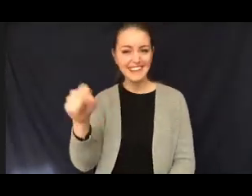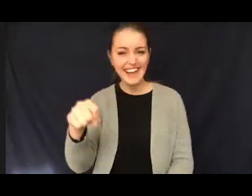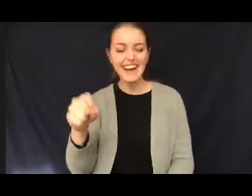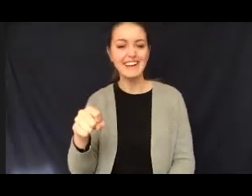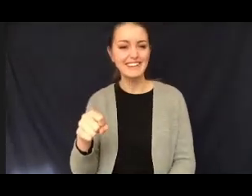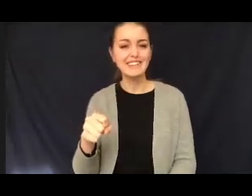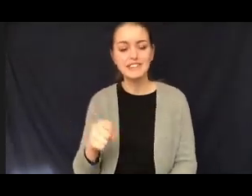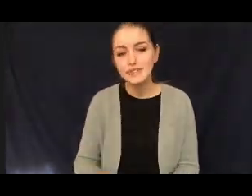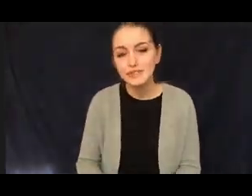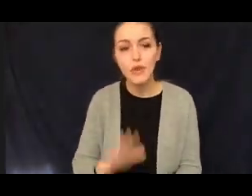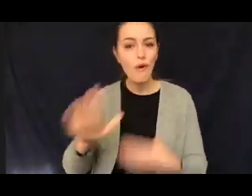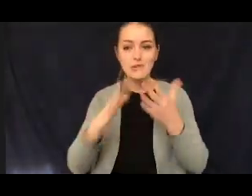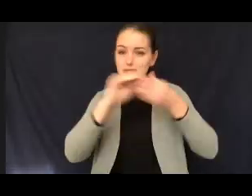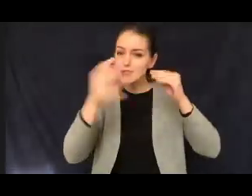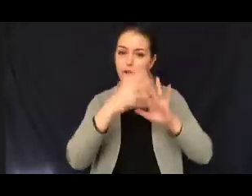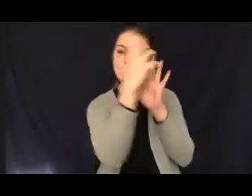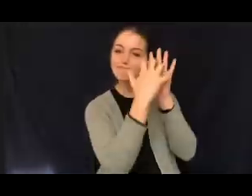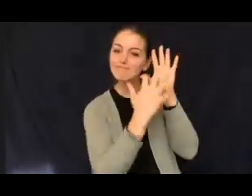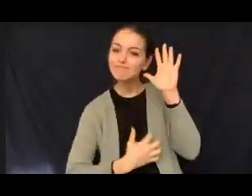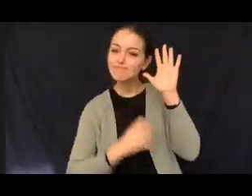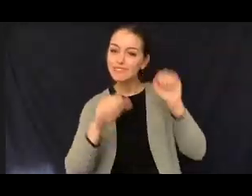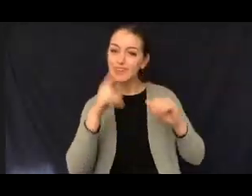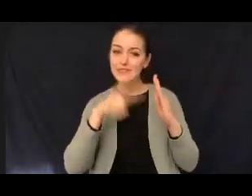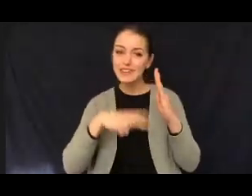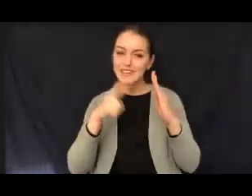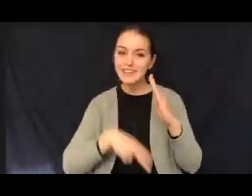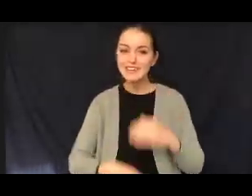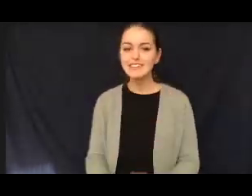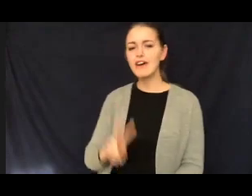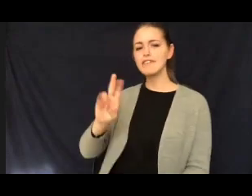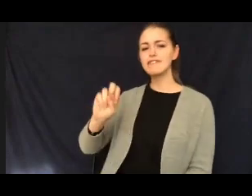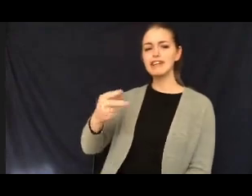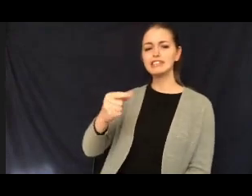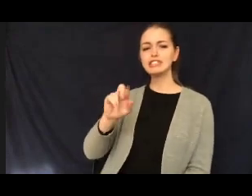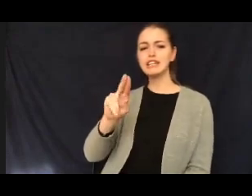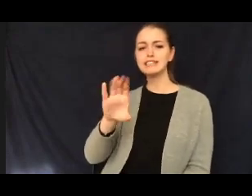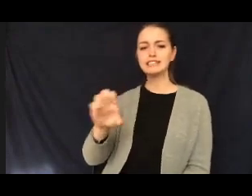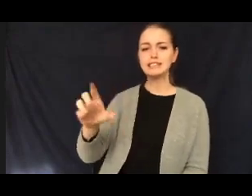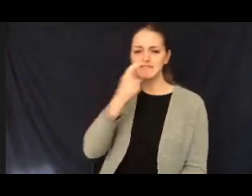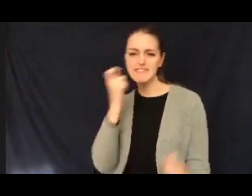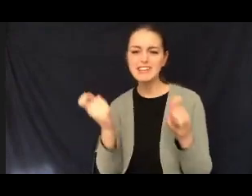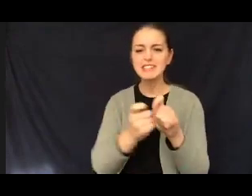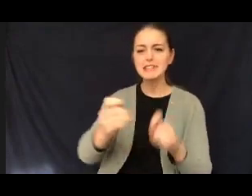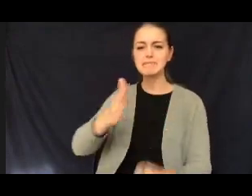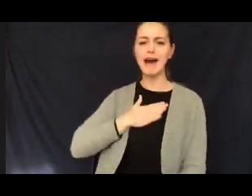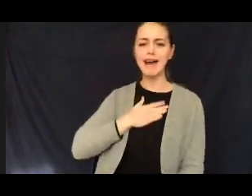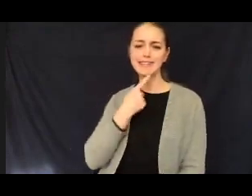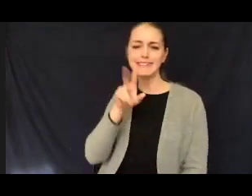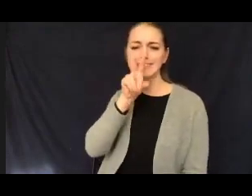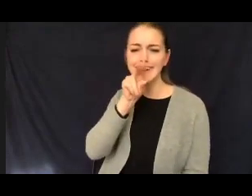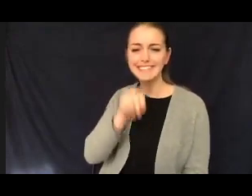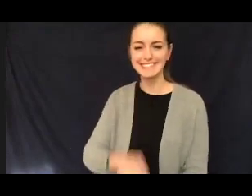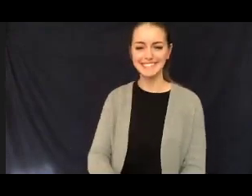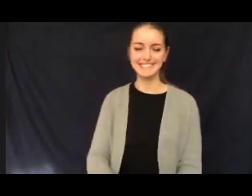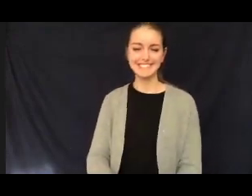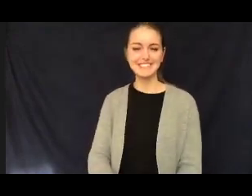story is laid out here. Vengeance is mine, saith the duck. There So you that's another go. one of those we won't get